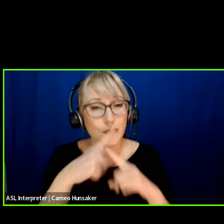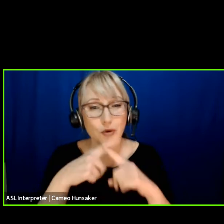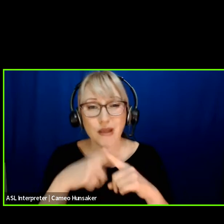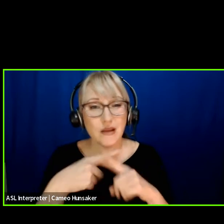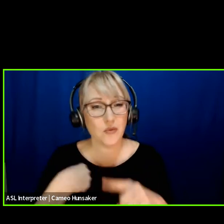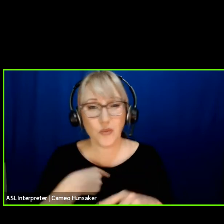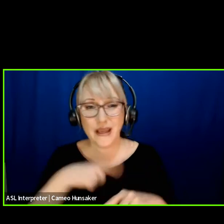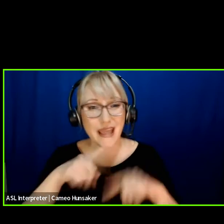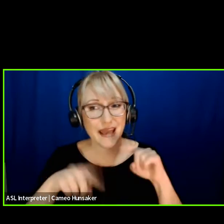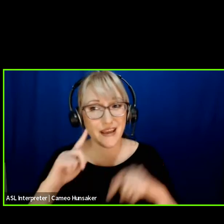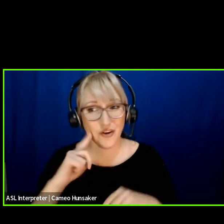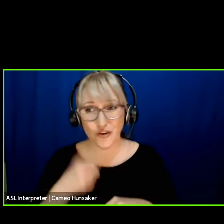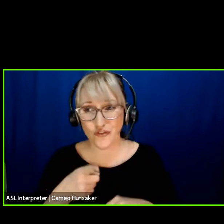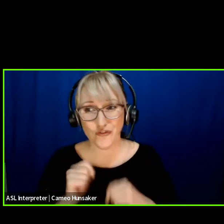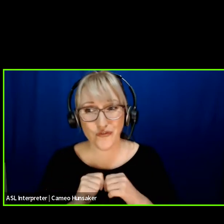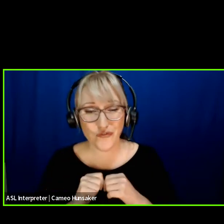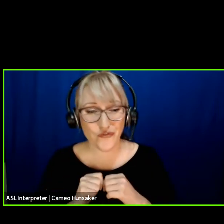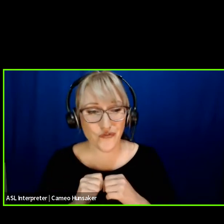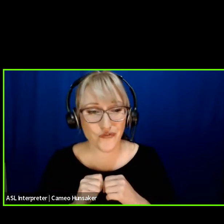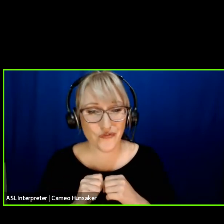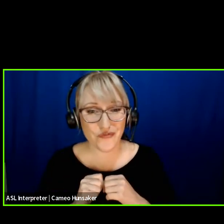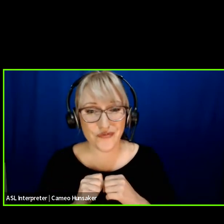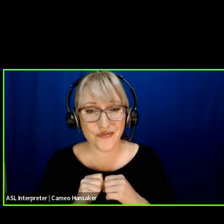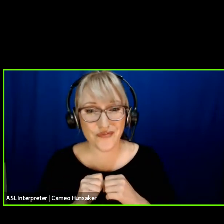Nikki, you're muted. We can't hear you.